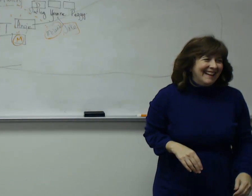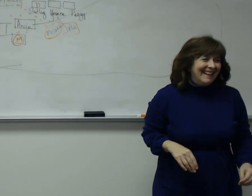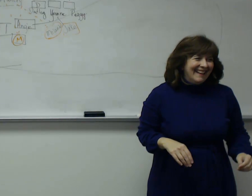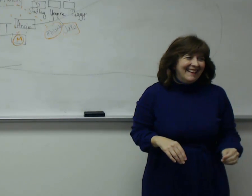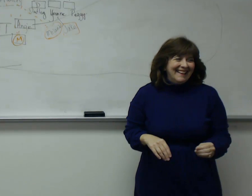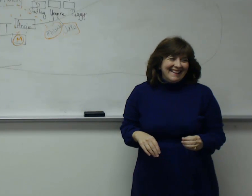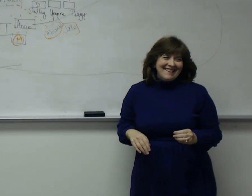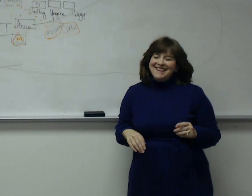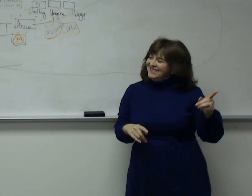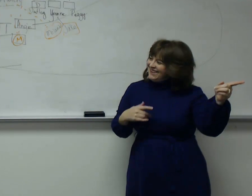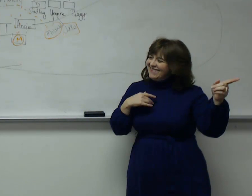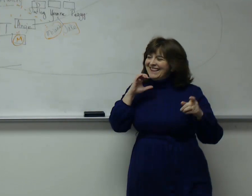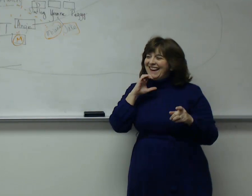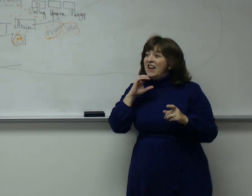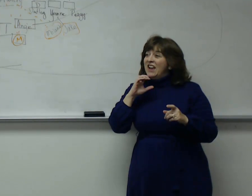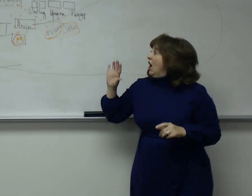Sign, though. Yes, yes.